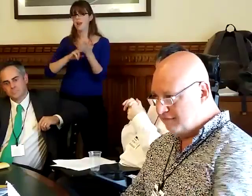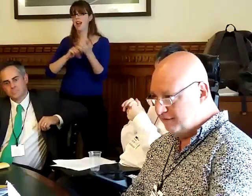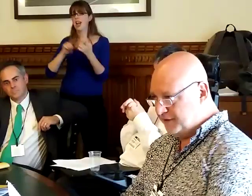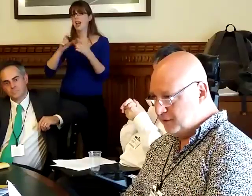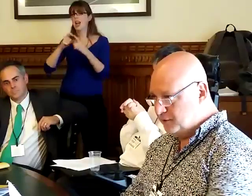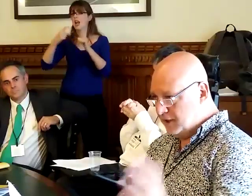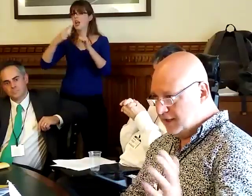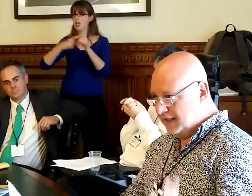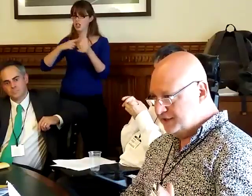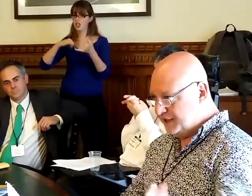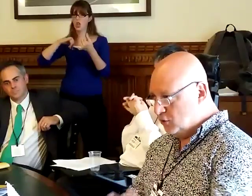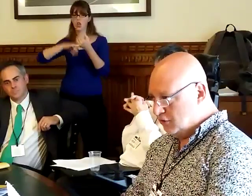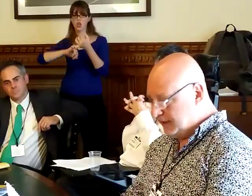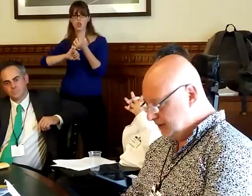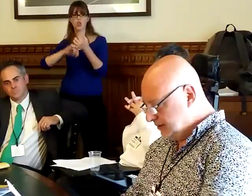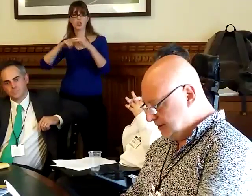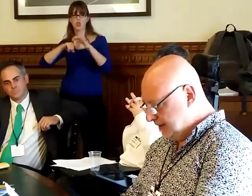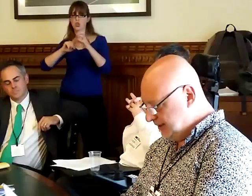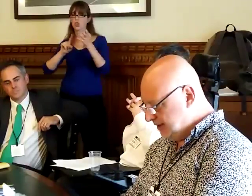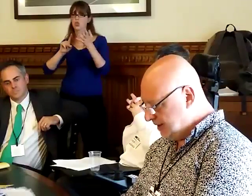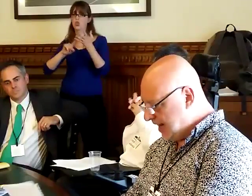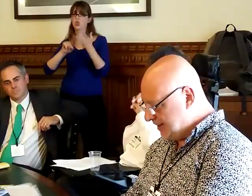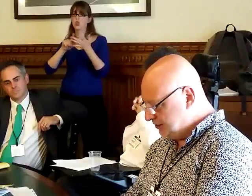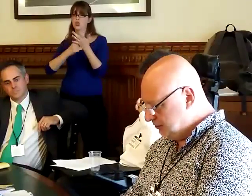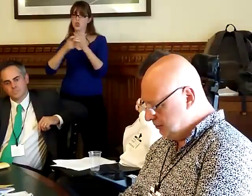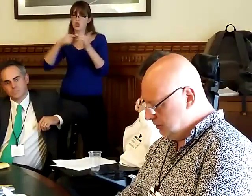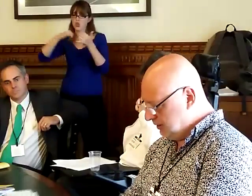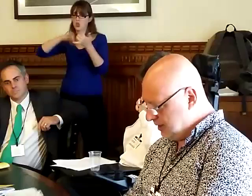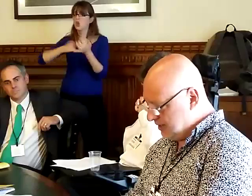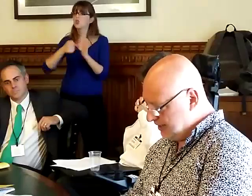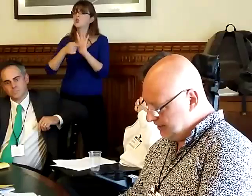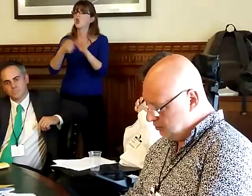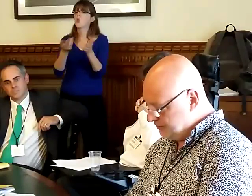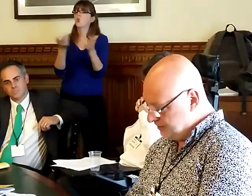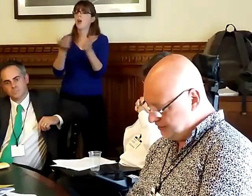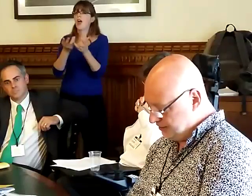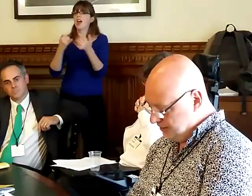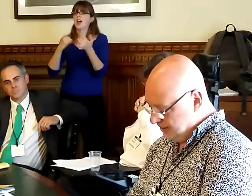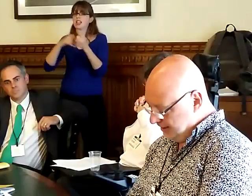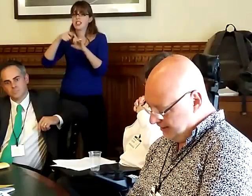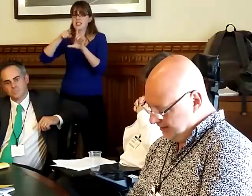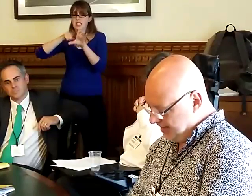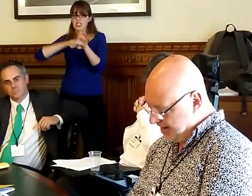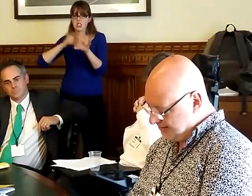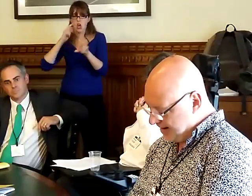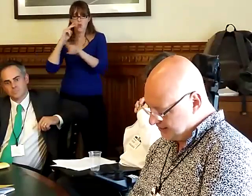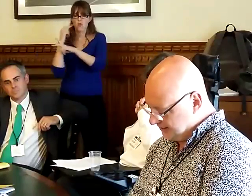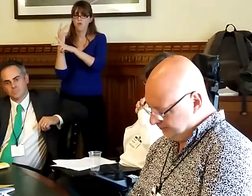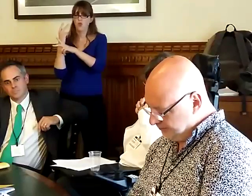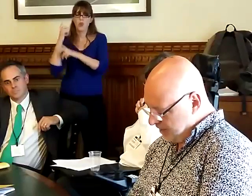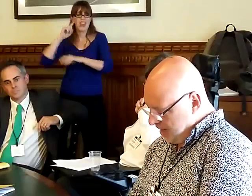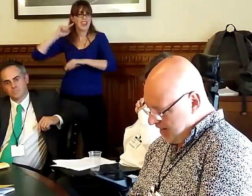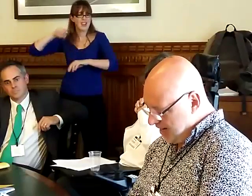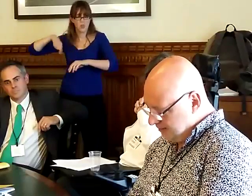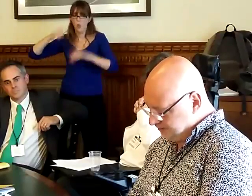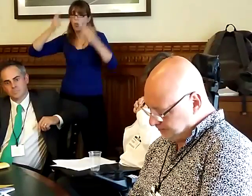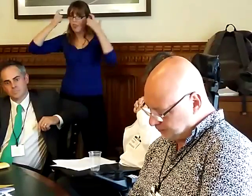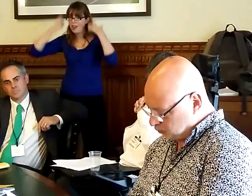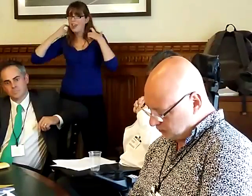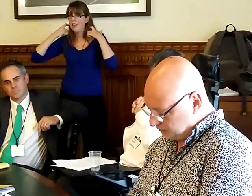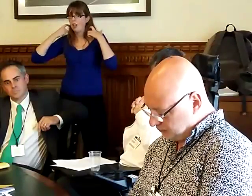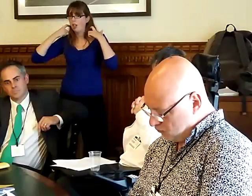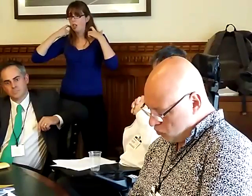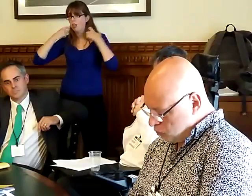where the Sky review is ignoring the actual legal position in the Care Act.